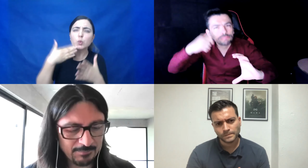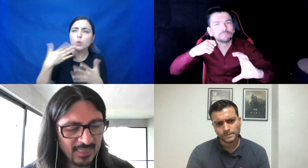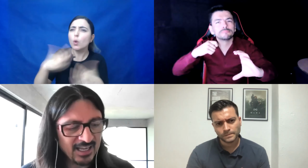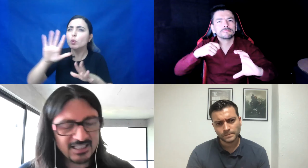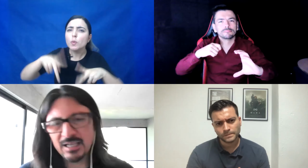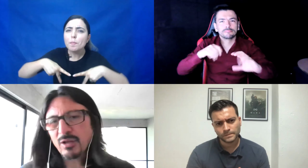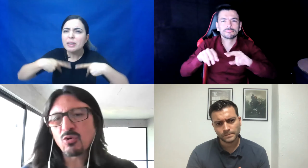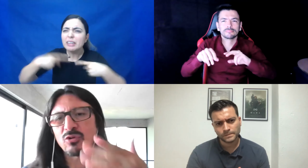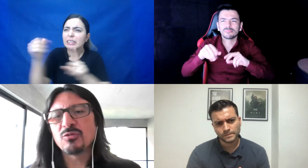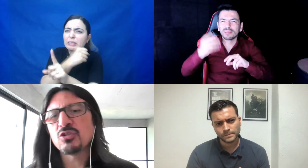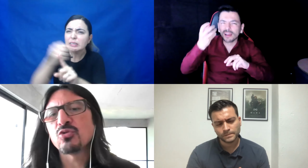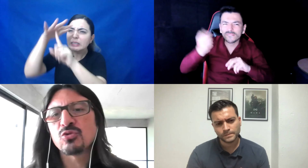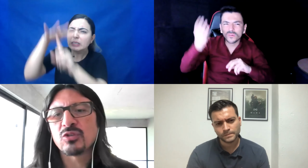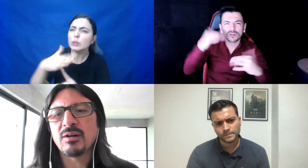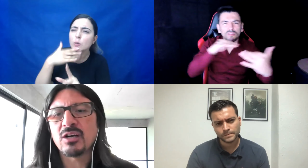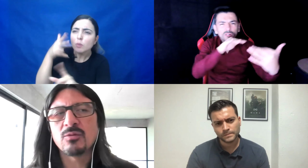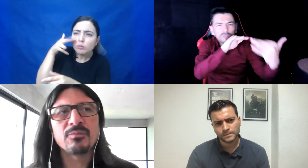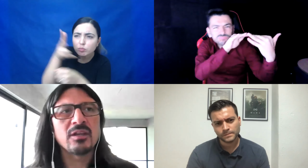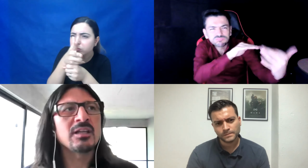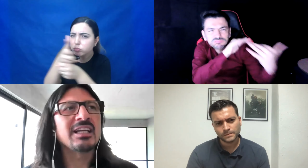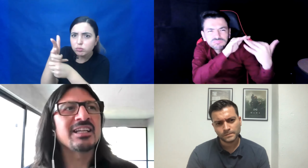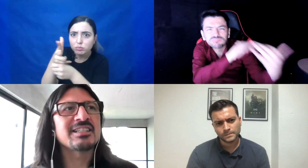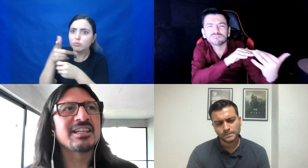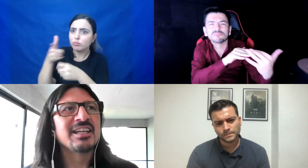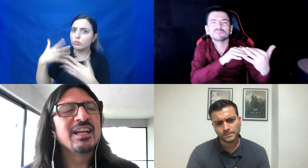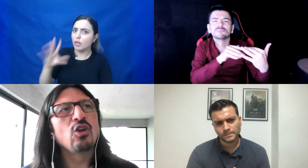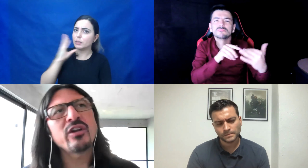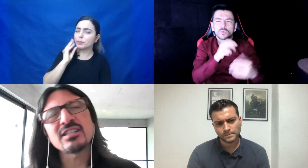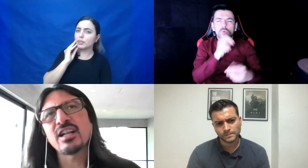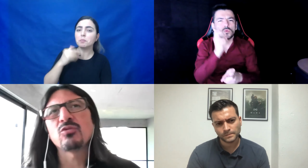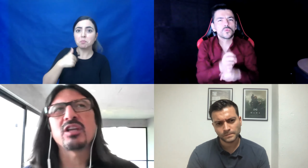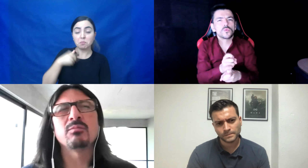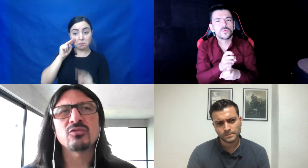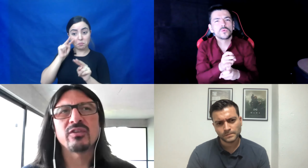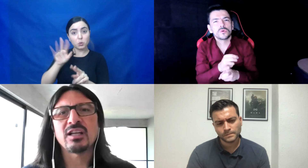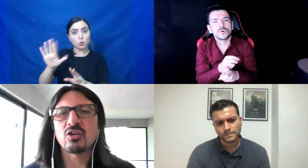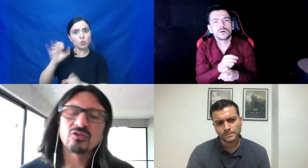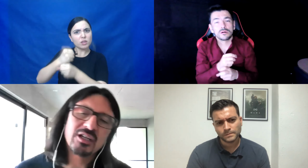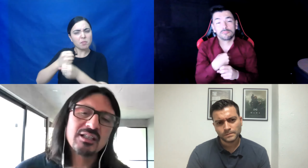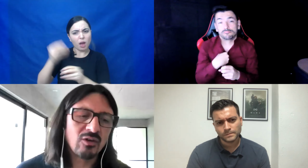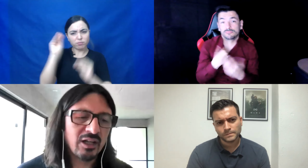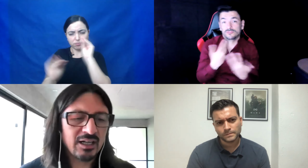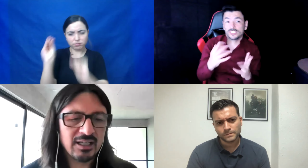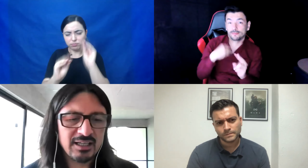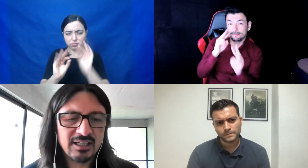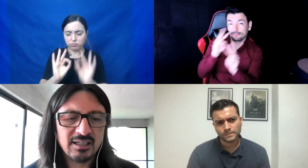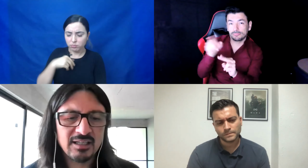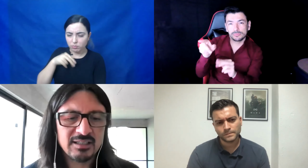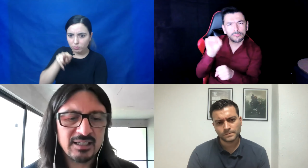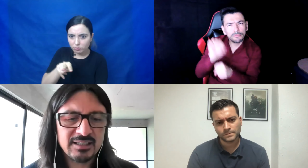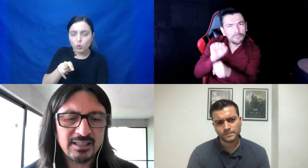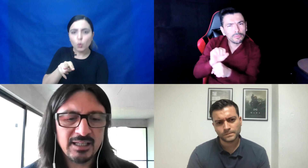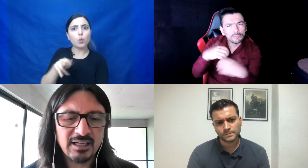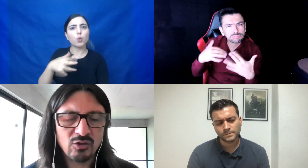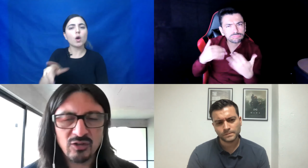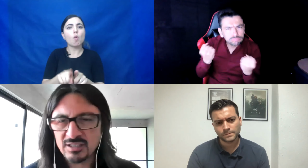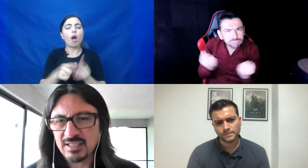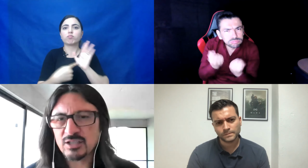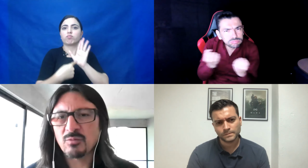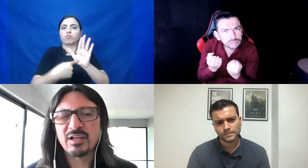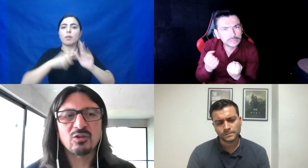children who live in war-torn areas and others. So in your work, you always try